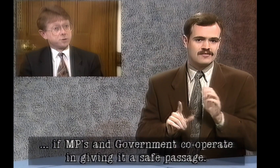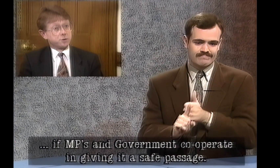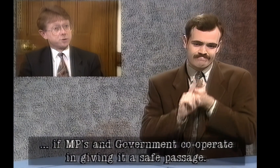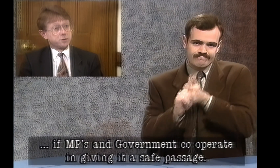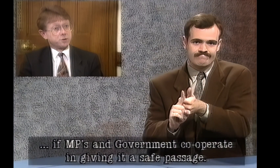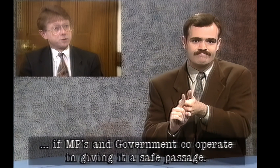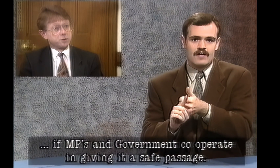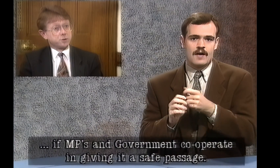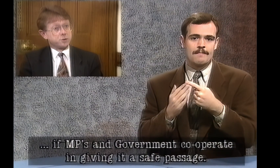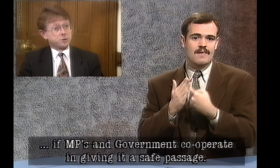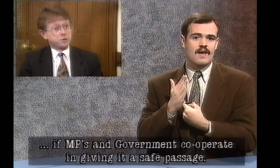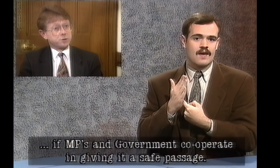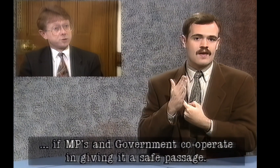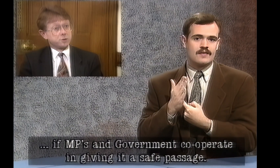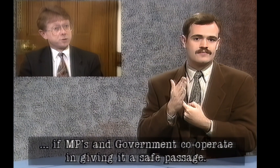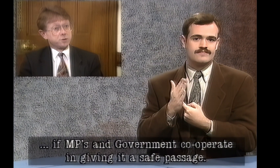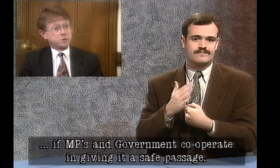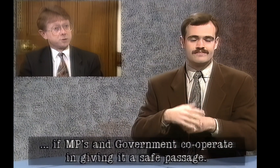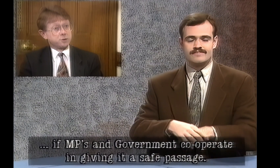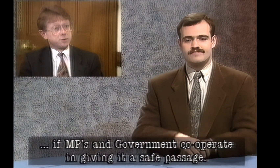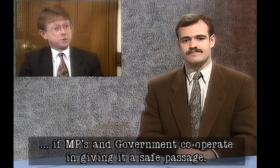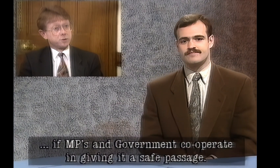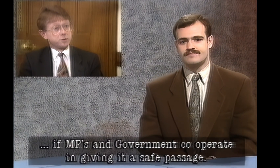giving it a safe passage.